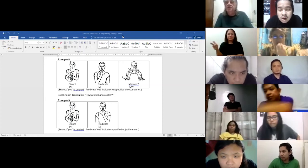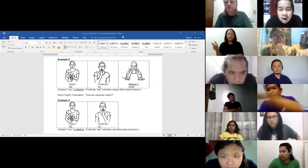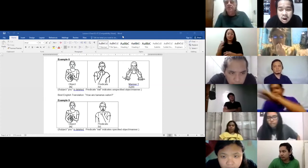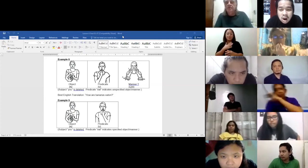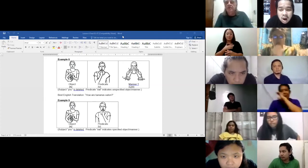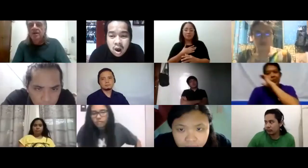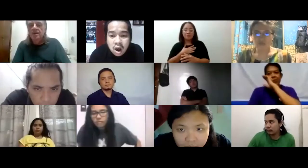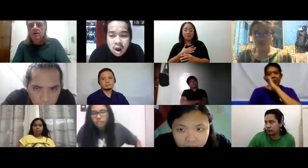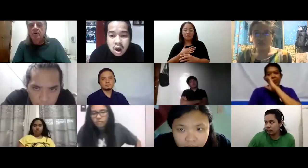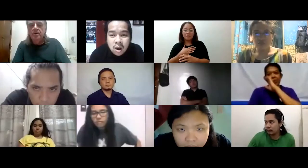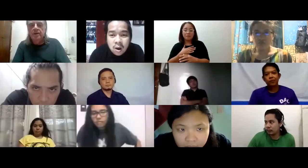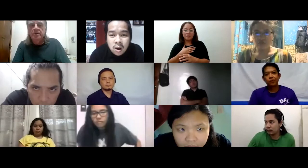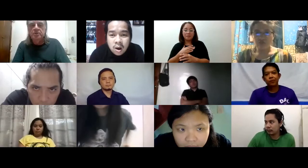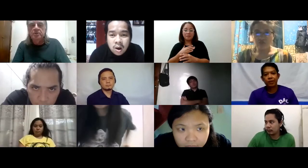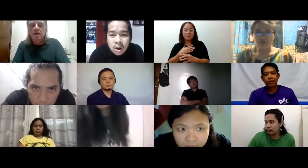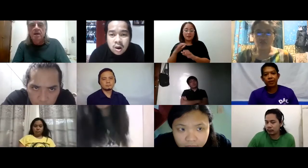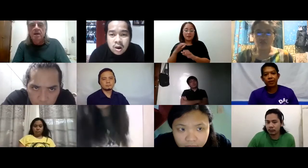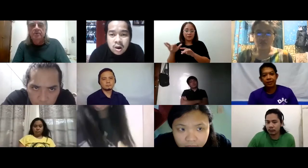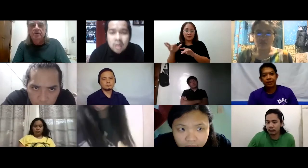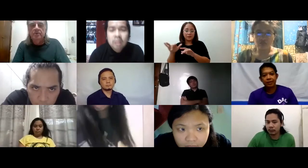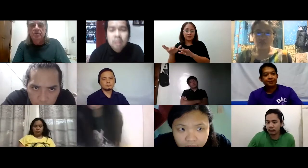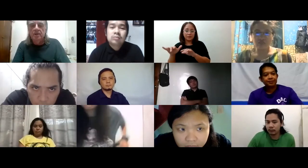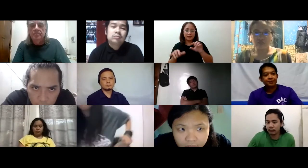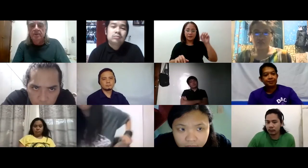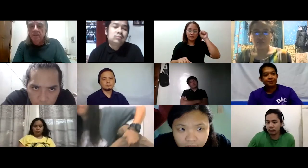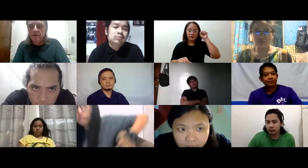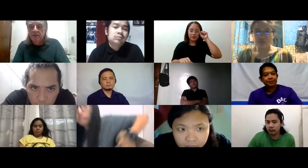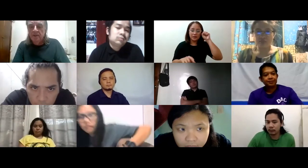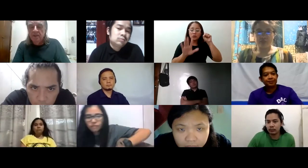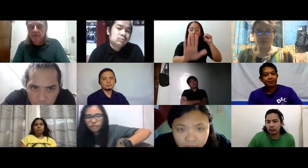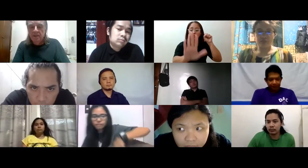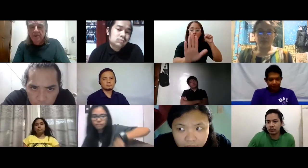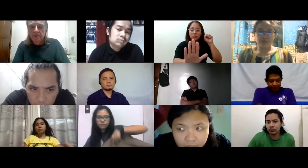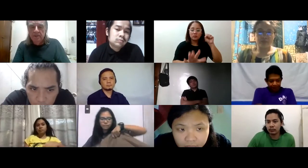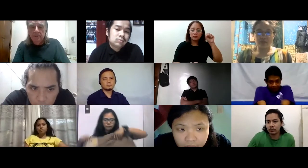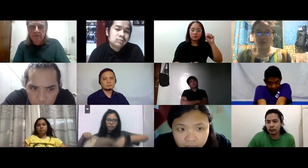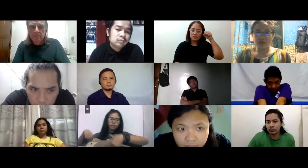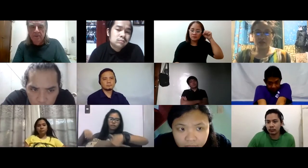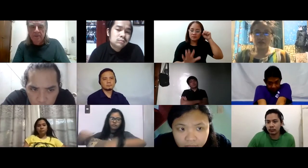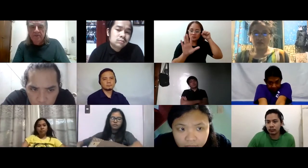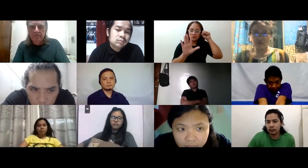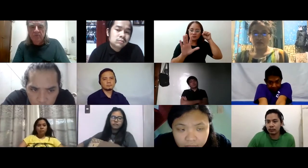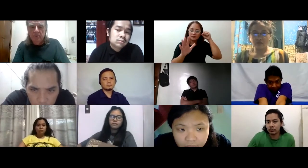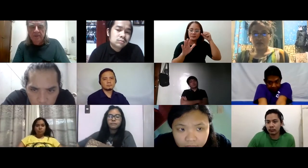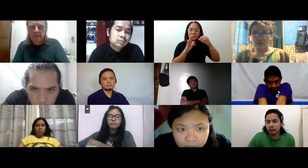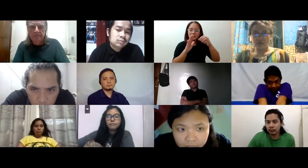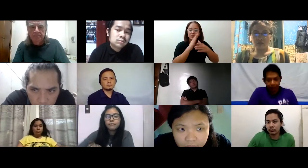computer. Okay, Shock, can you pull up the lesson 4 again?